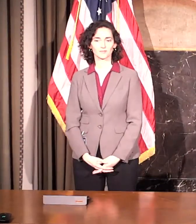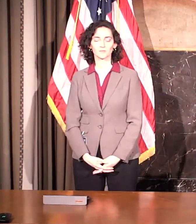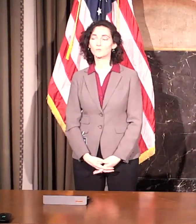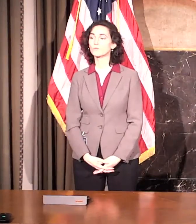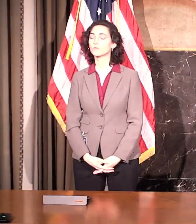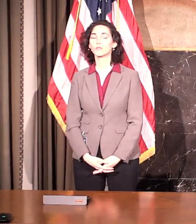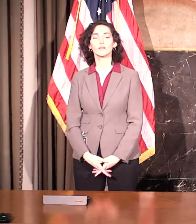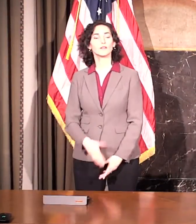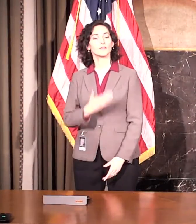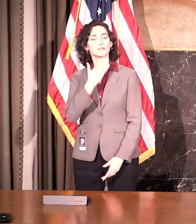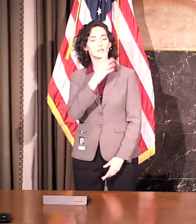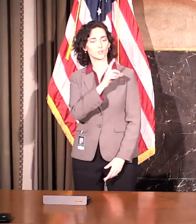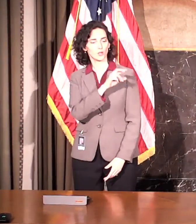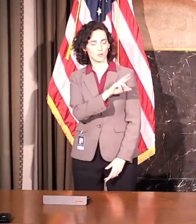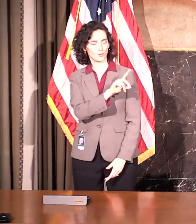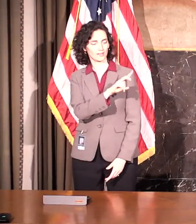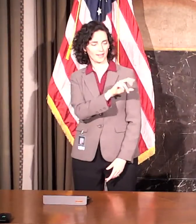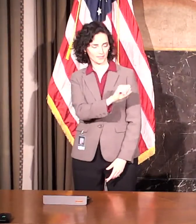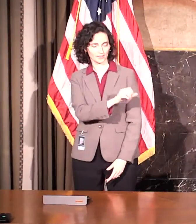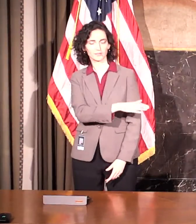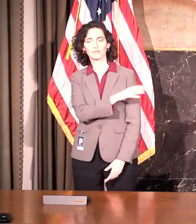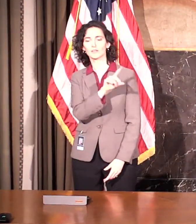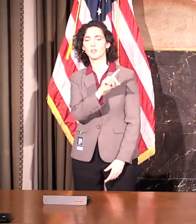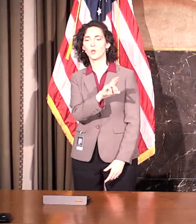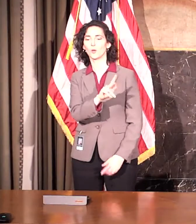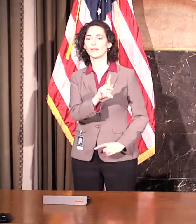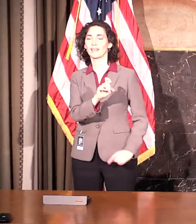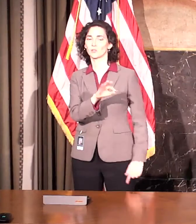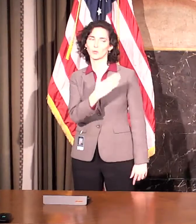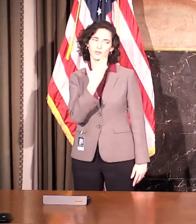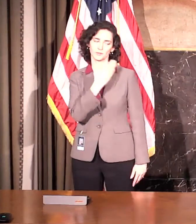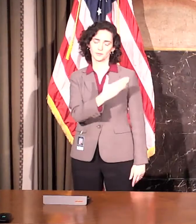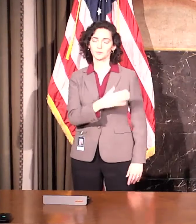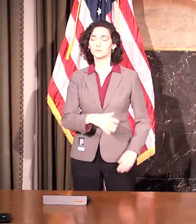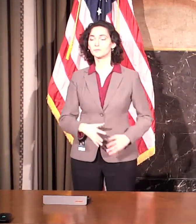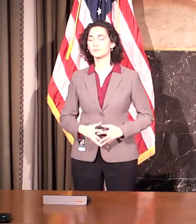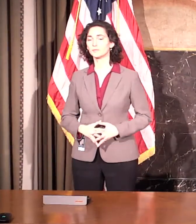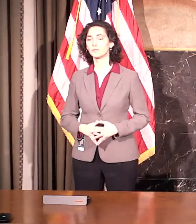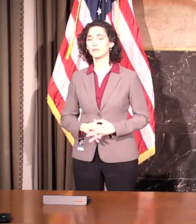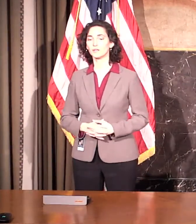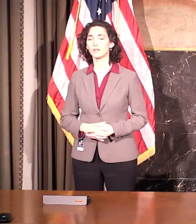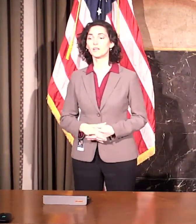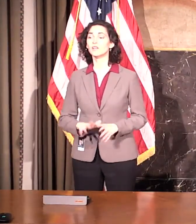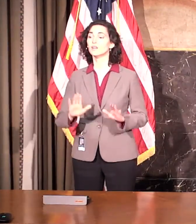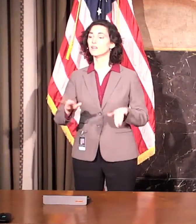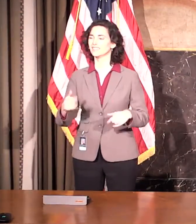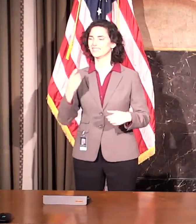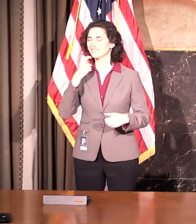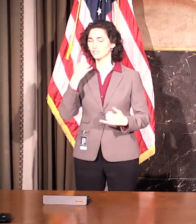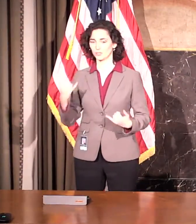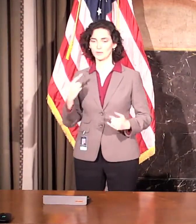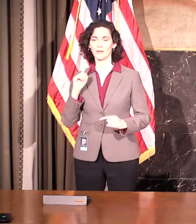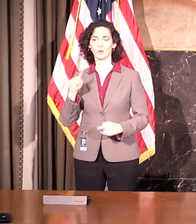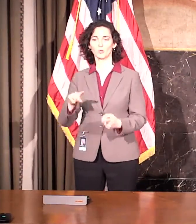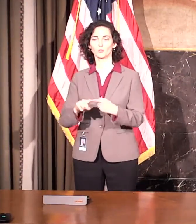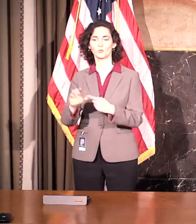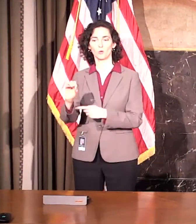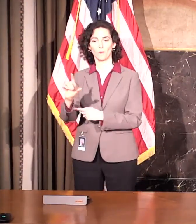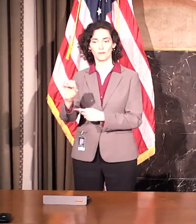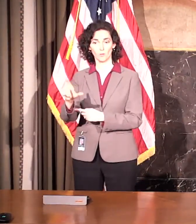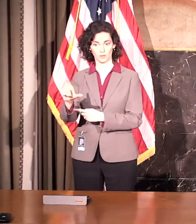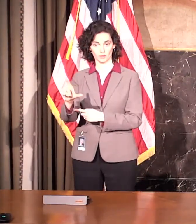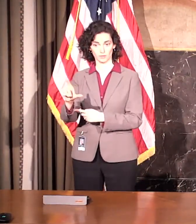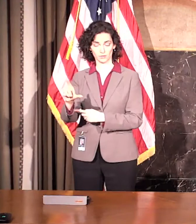Thank you, Dr. Davis and Dr. Cantor. When I was at Our Lady Lake earlier today, speaking